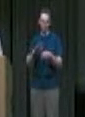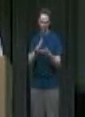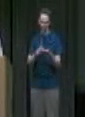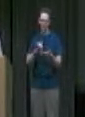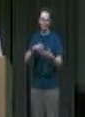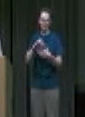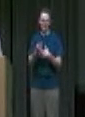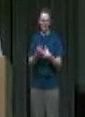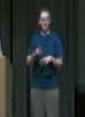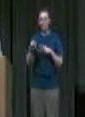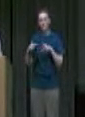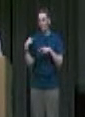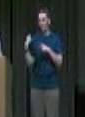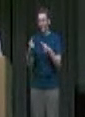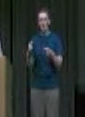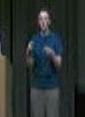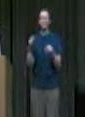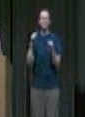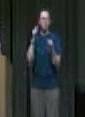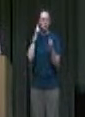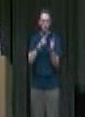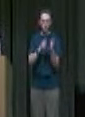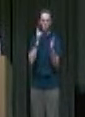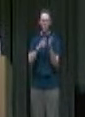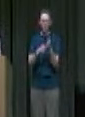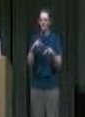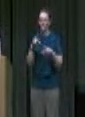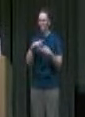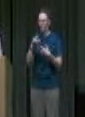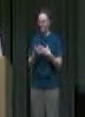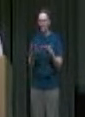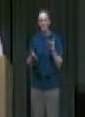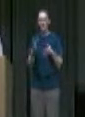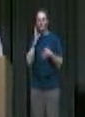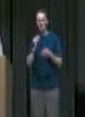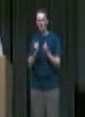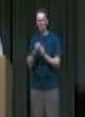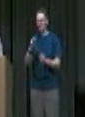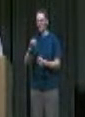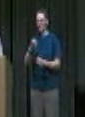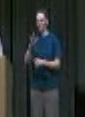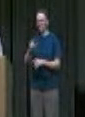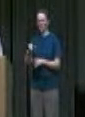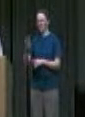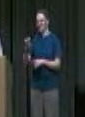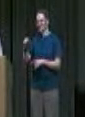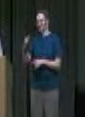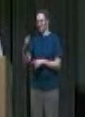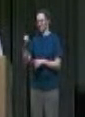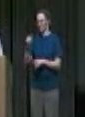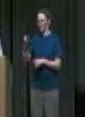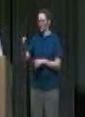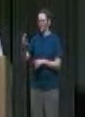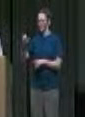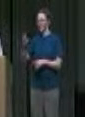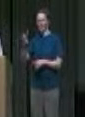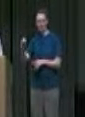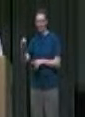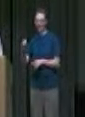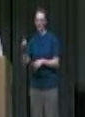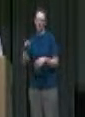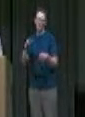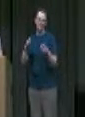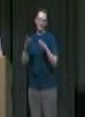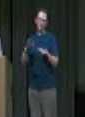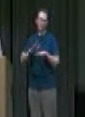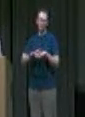this project for the last several years, you may be familiar with Mary Beth Giancarlo. She was the U.S. EPA project manager on